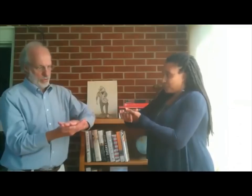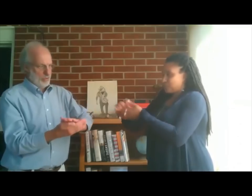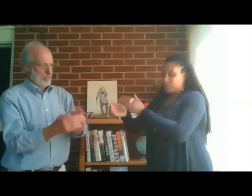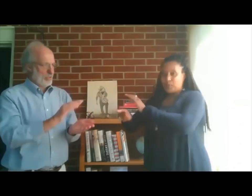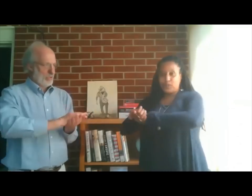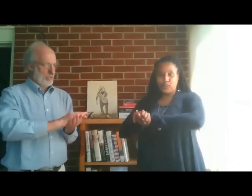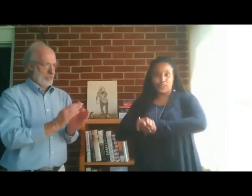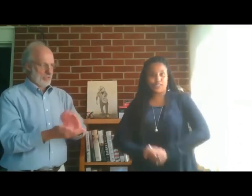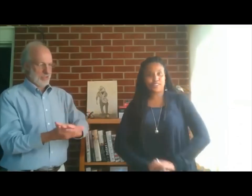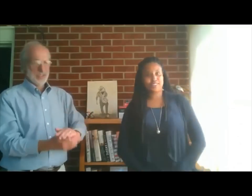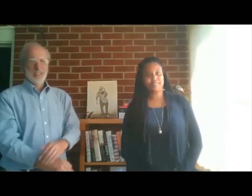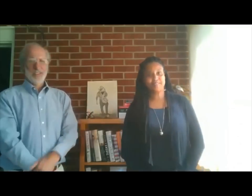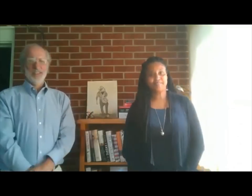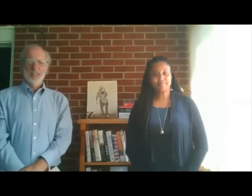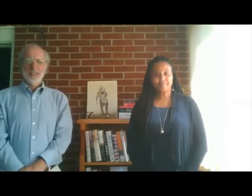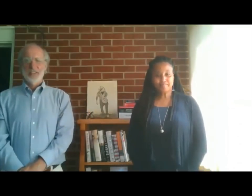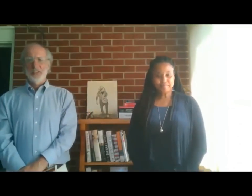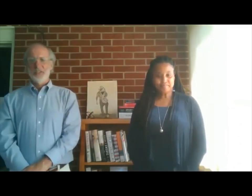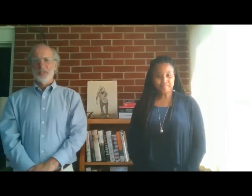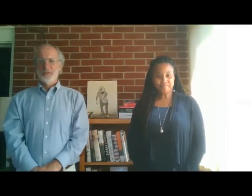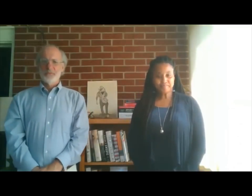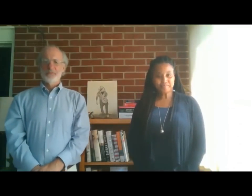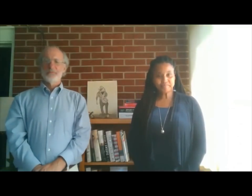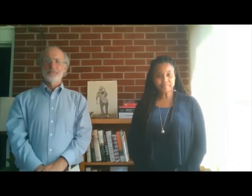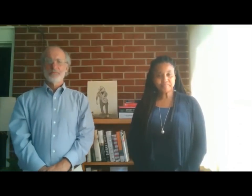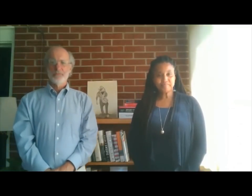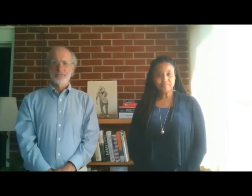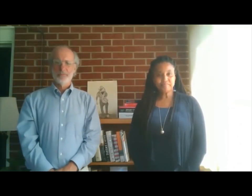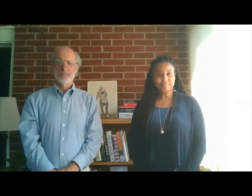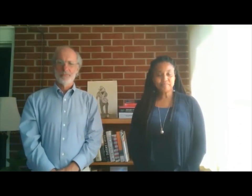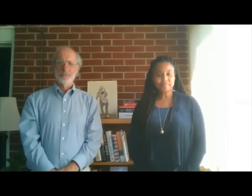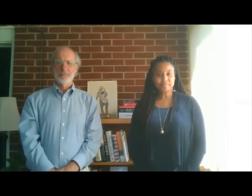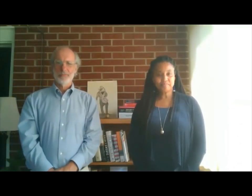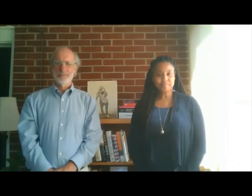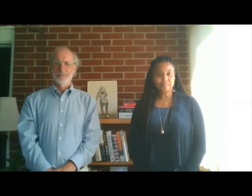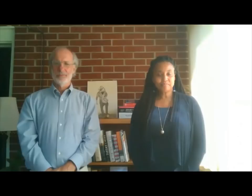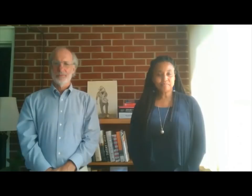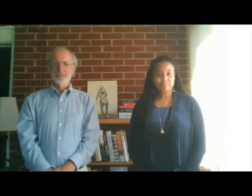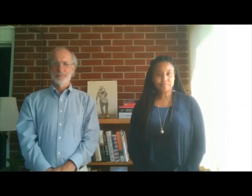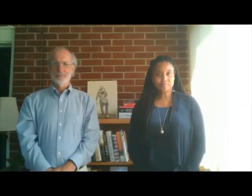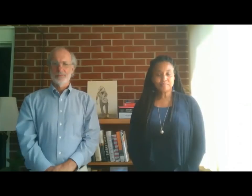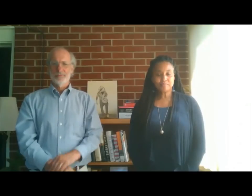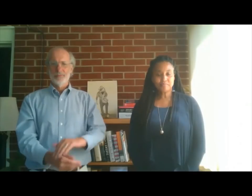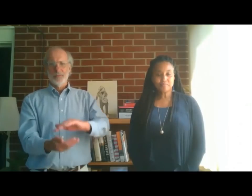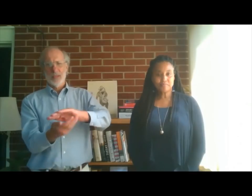Burger. Burger. Your turn.